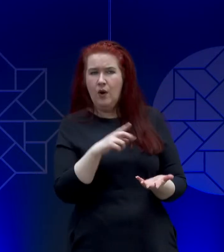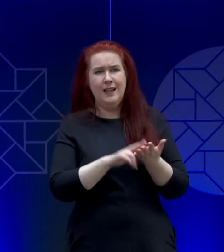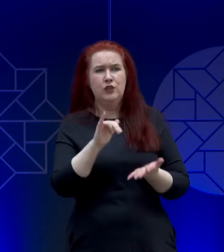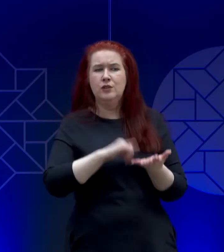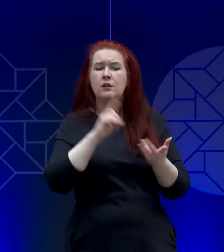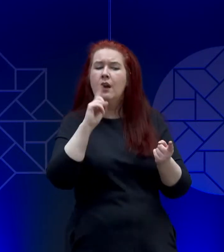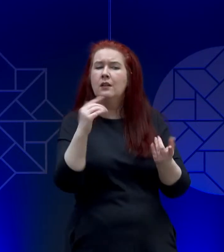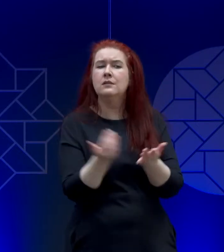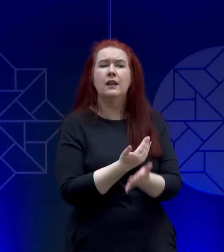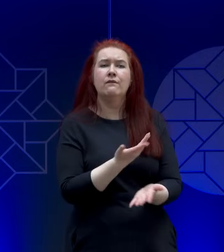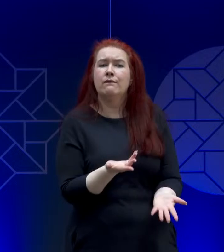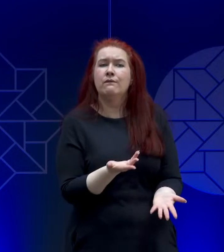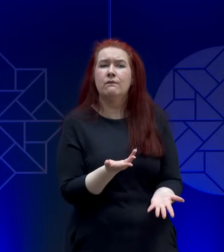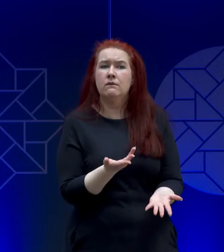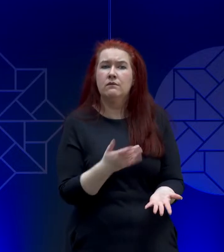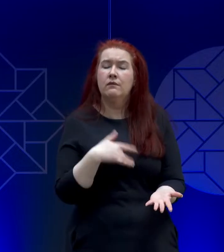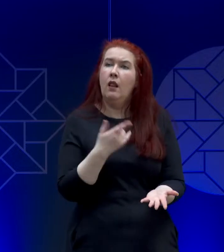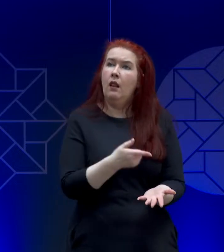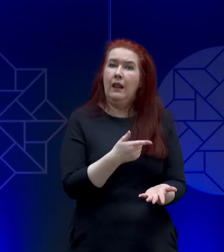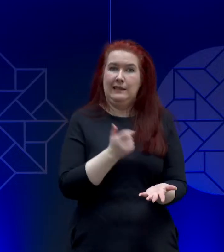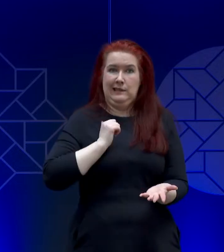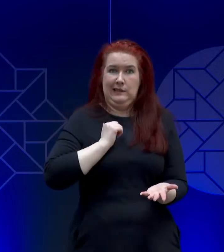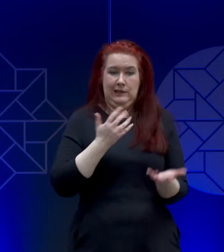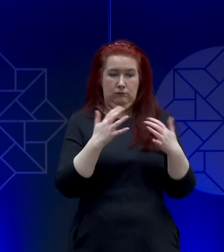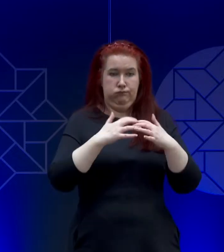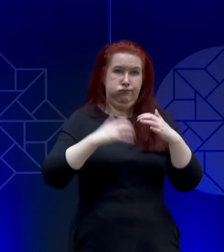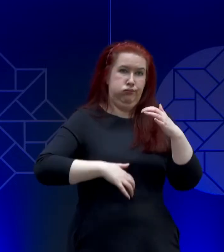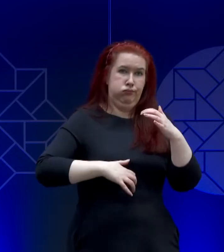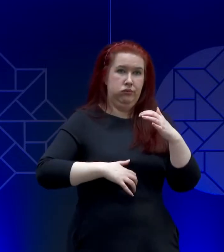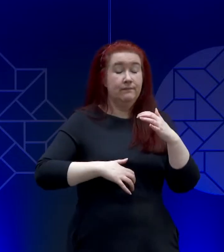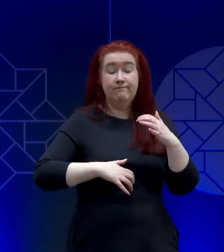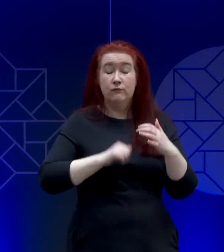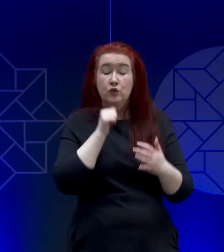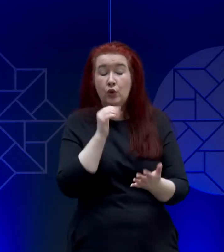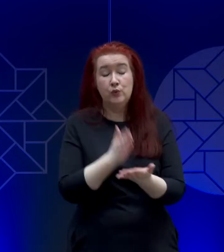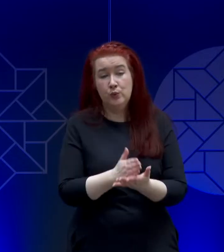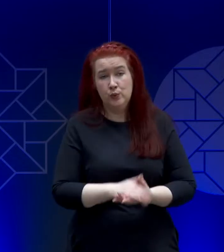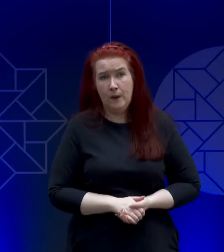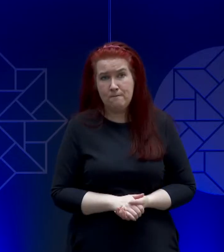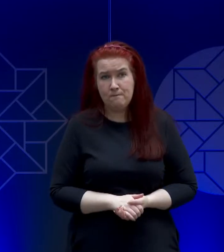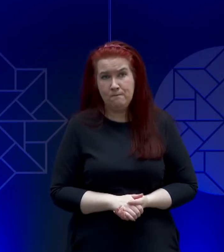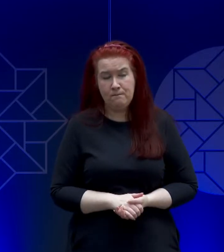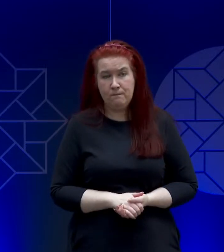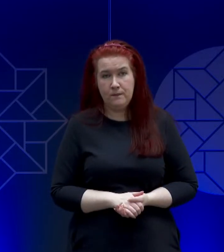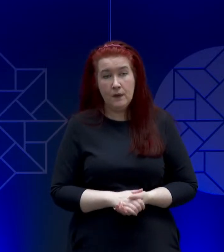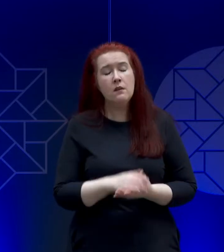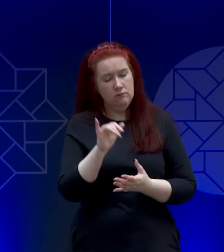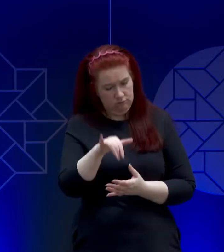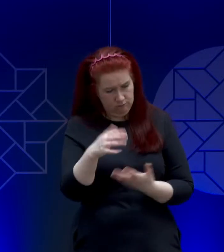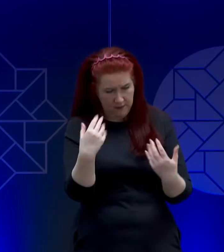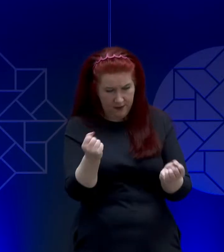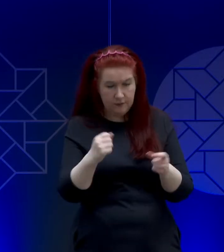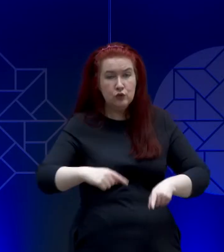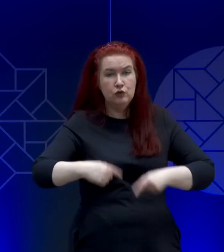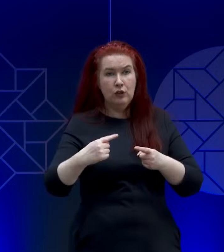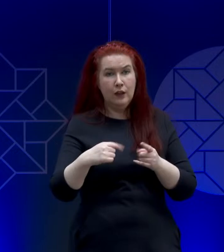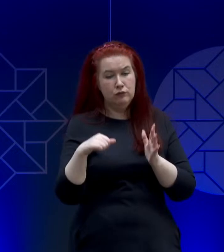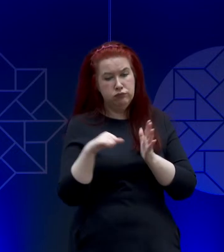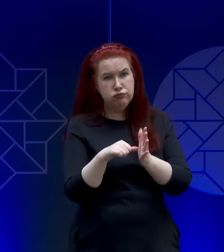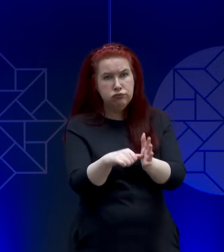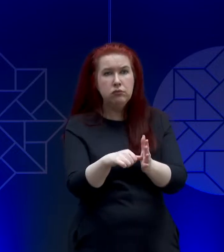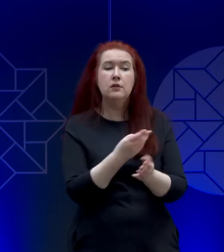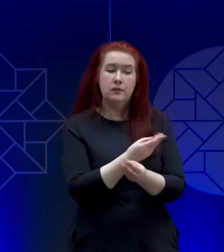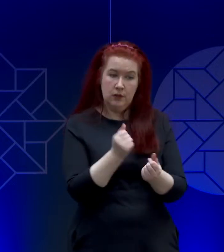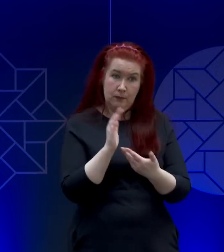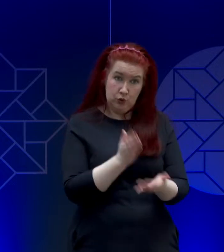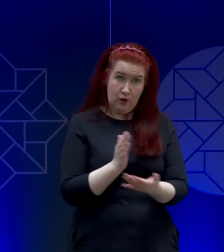saving, that it is on the point of collapse, but that is simply not true. There are challenges. Some services